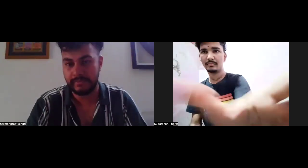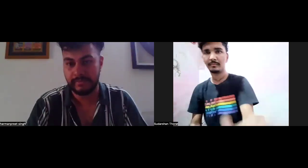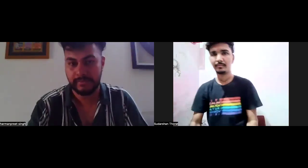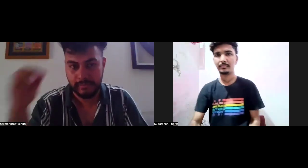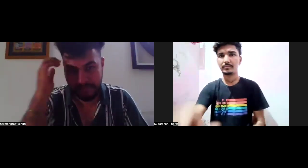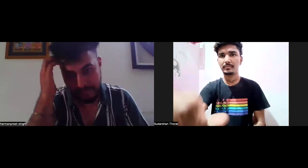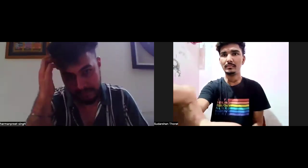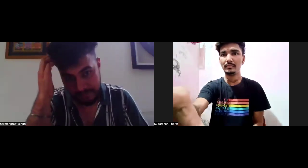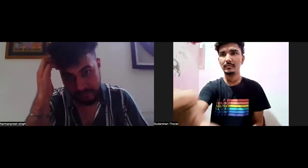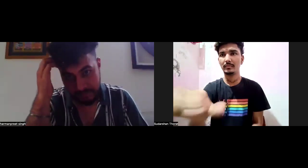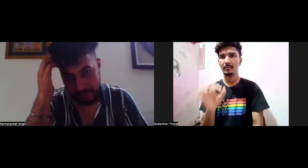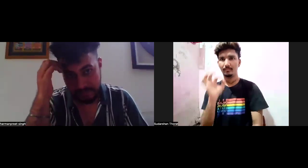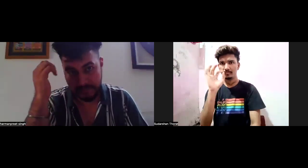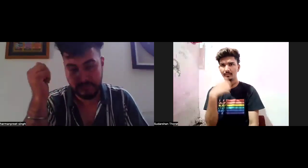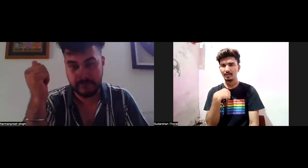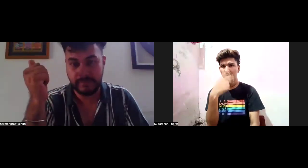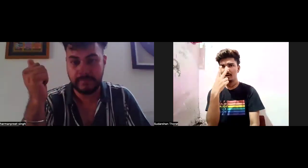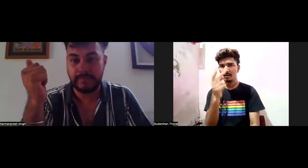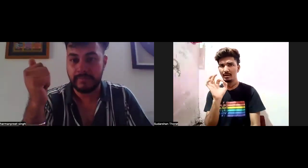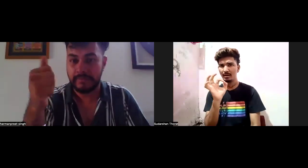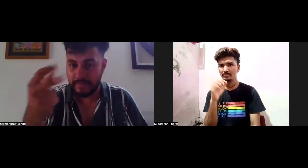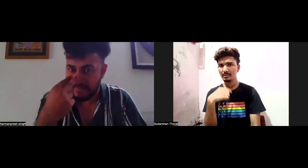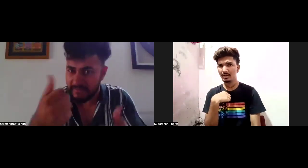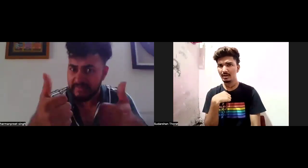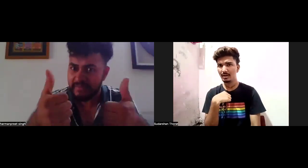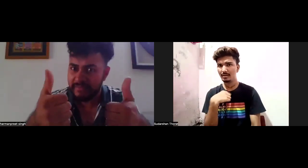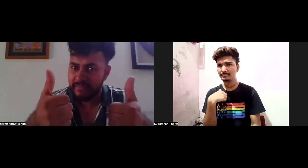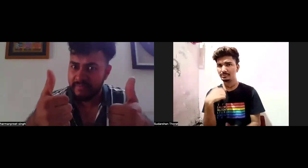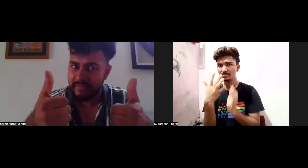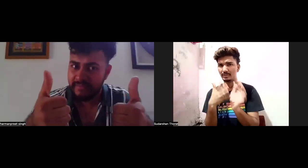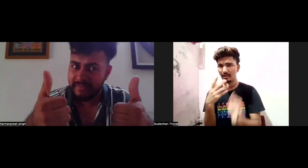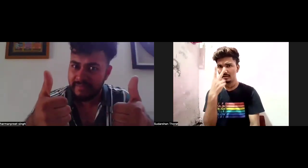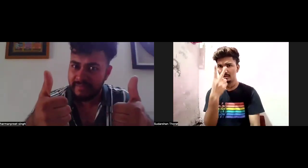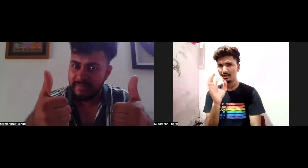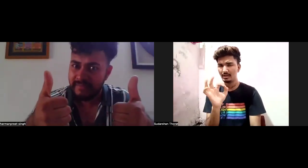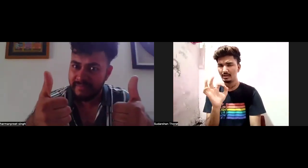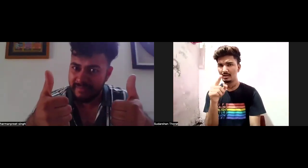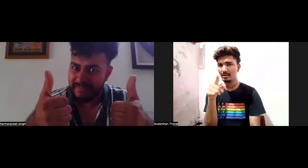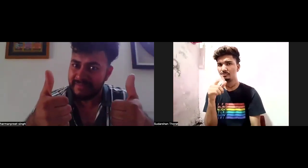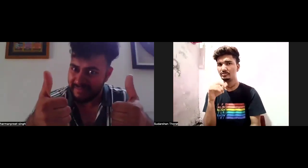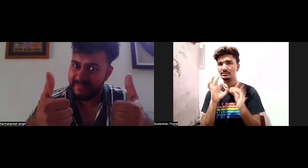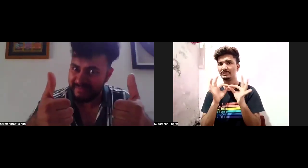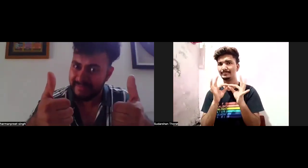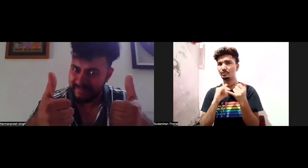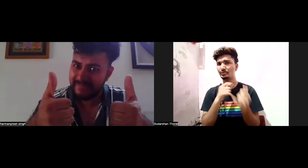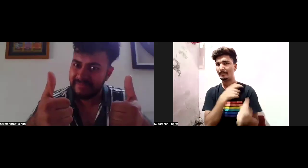Charu has, I guess, explained to Sudarshan to swipe on the screens.